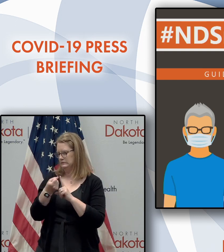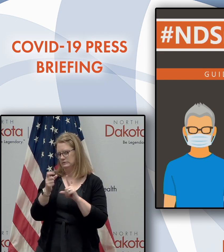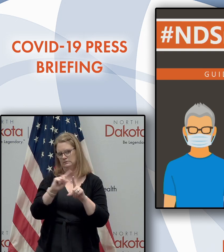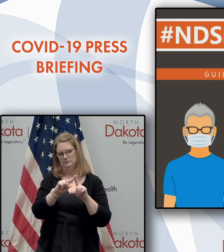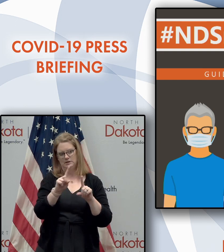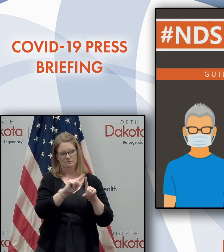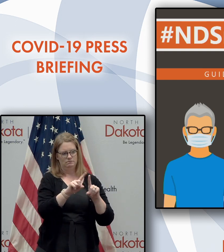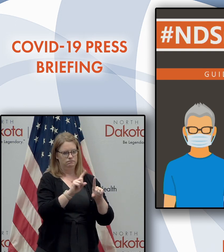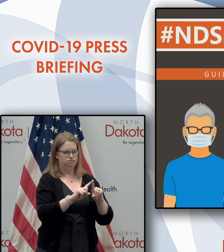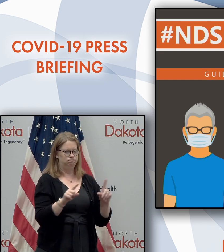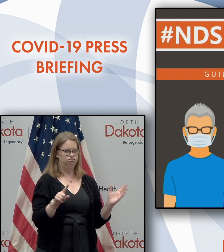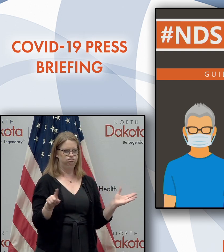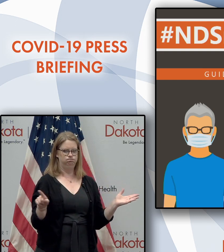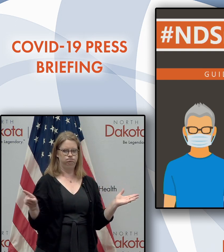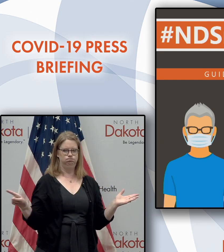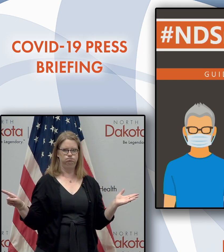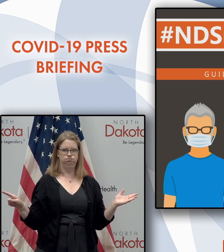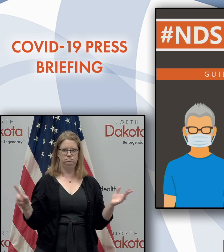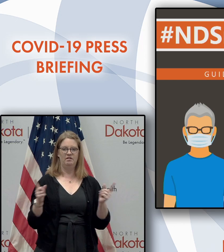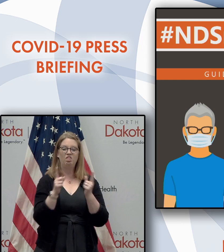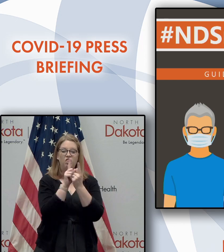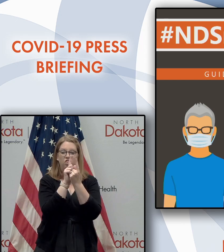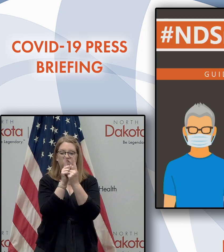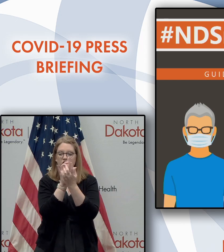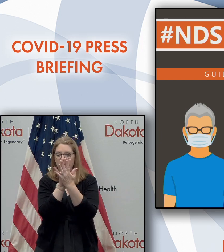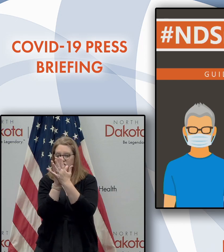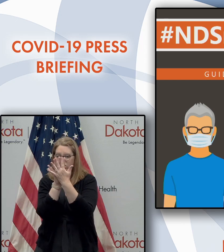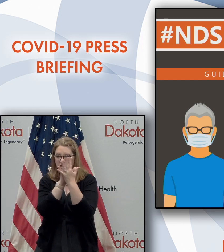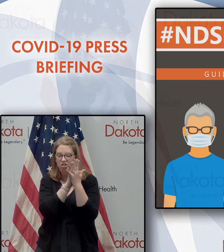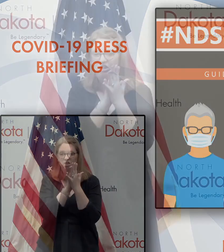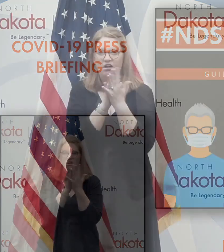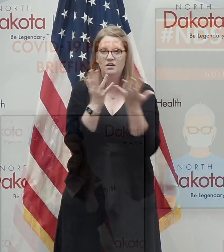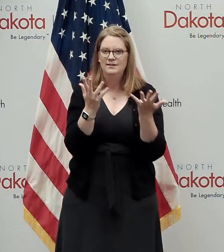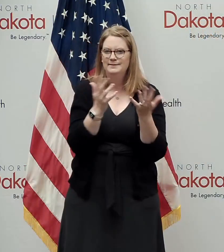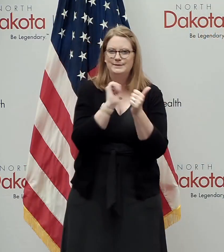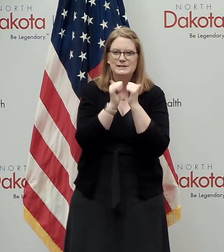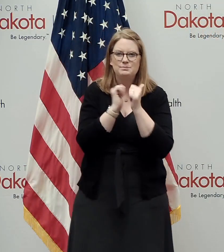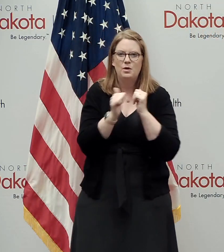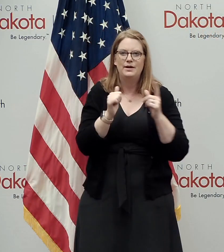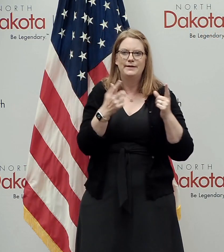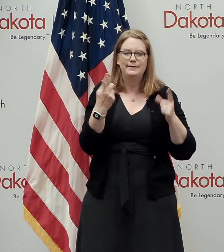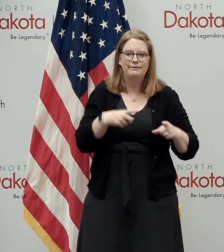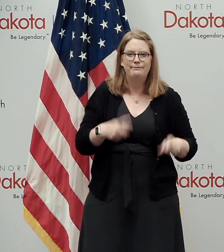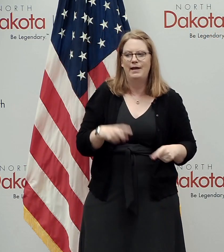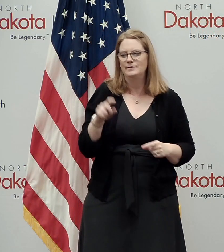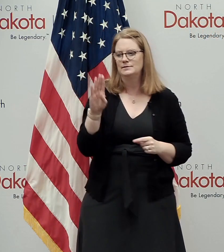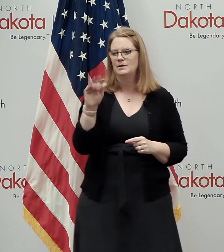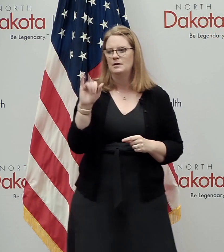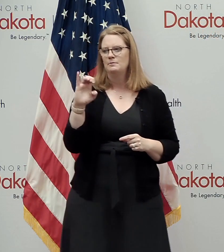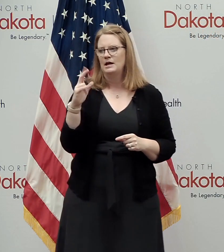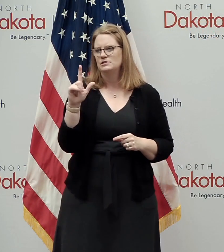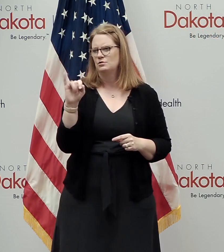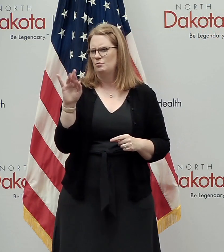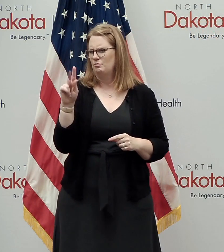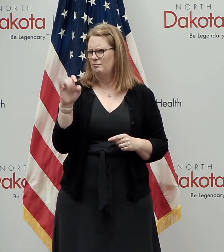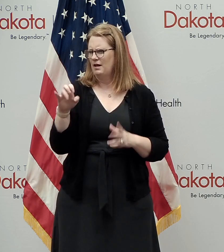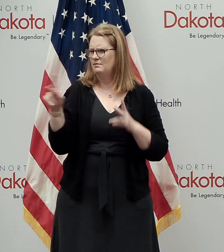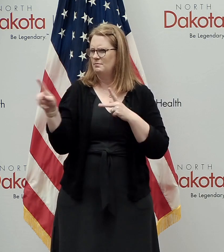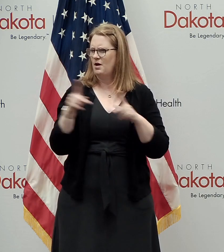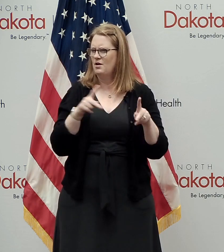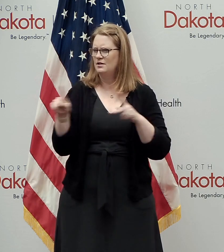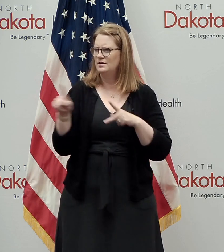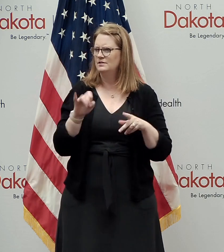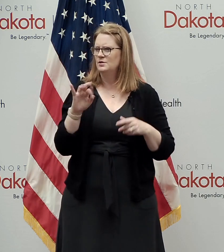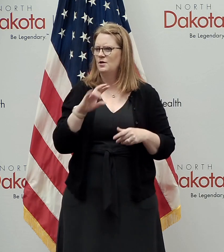be whether it's sporting events or bachelorette parties or